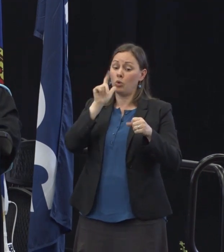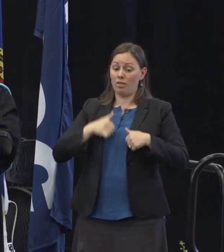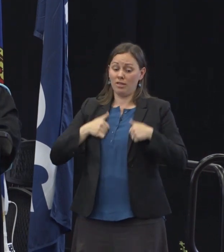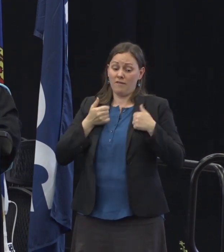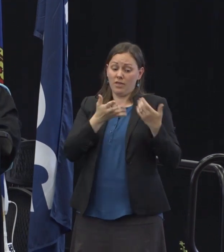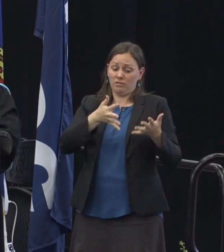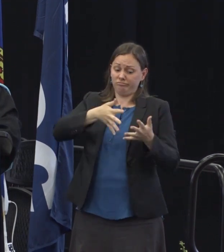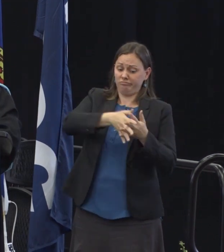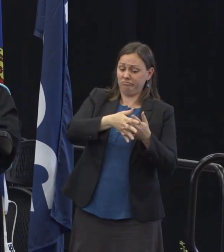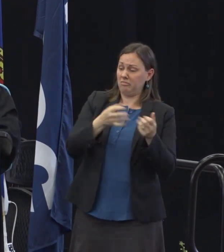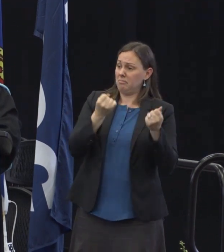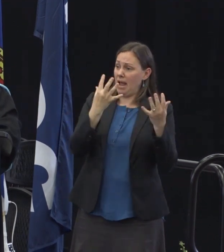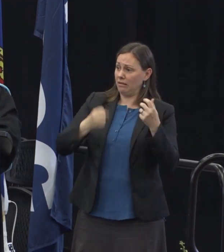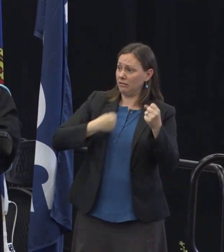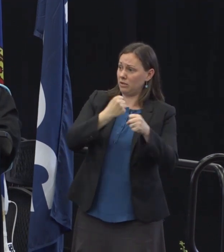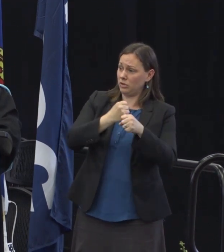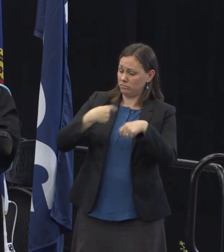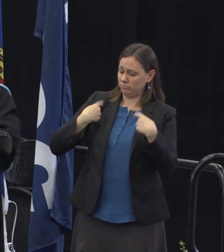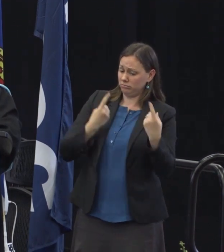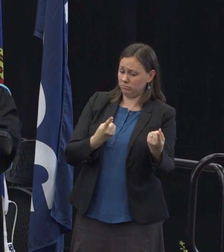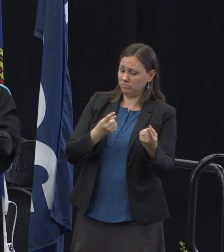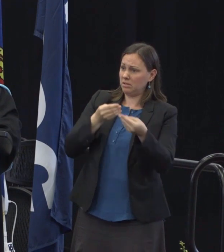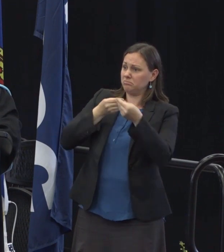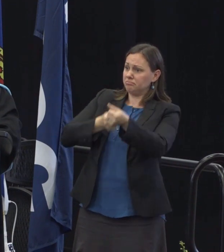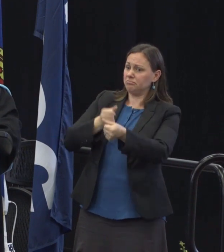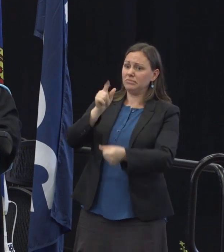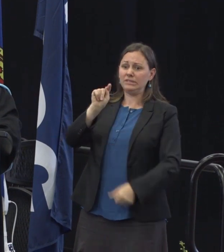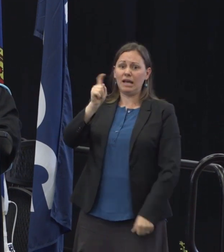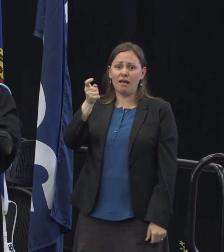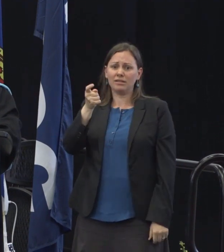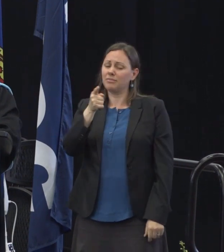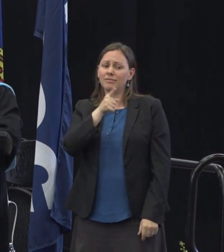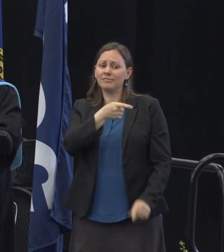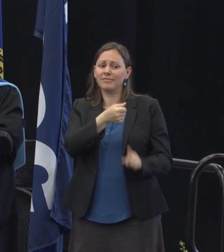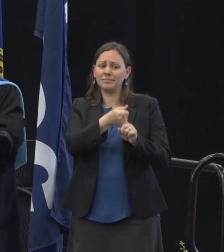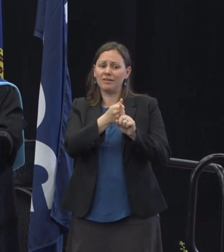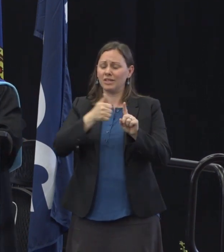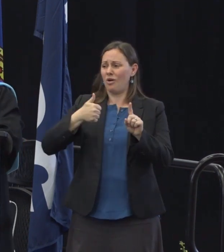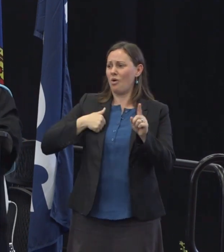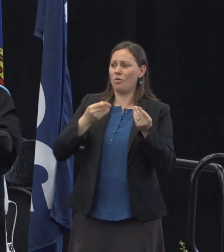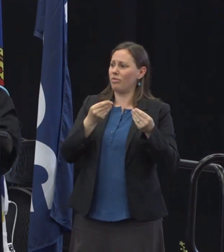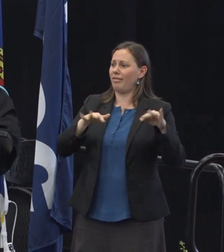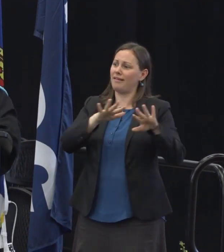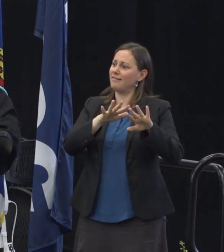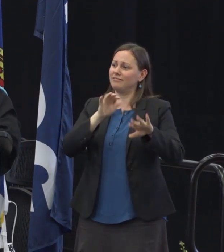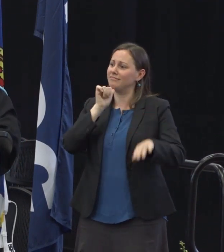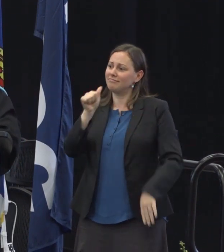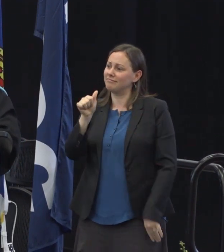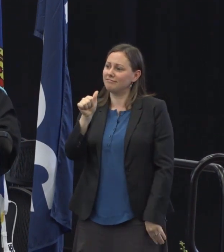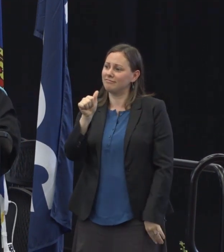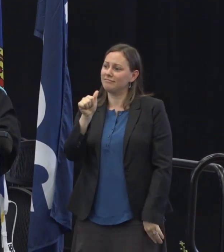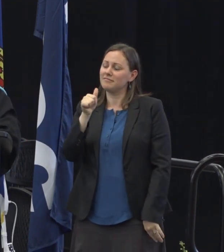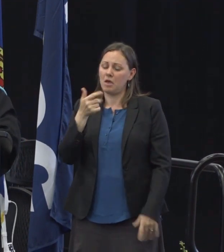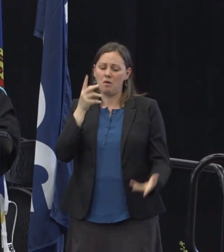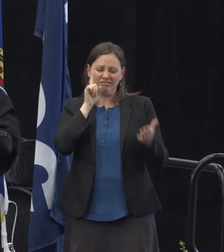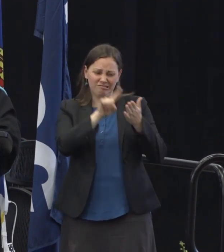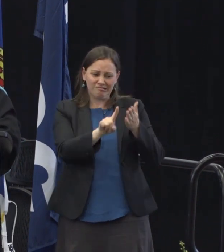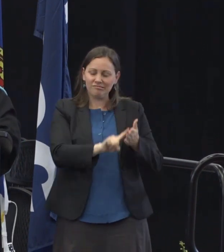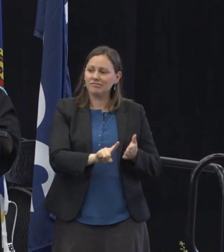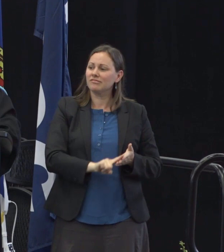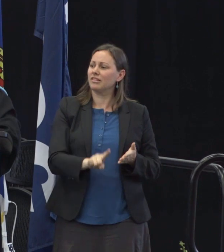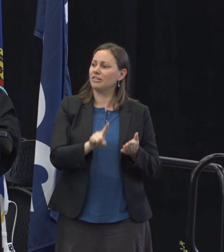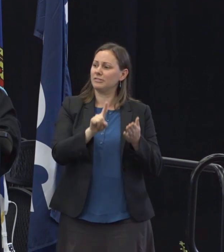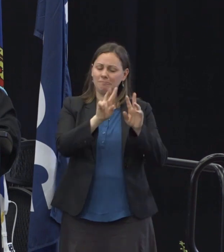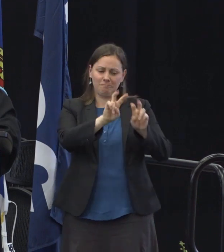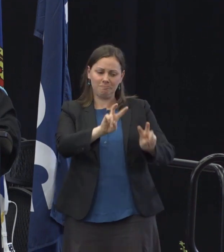land despite paying taxes on it. The project won the Canadian Association of Journalists Student